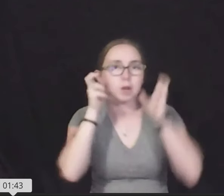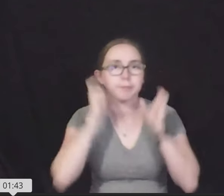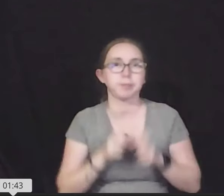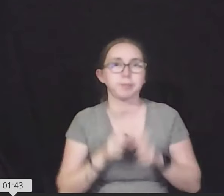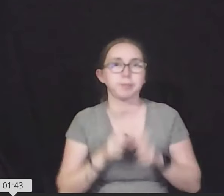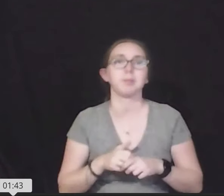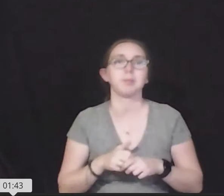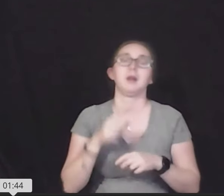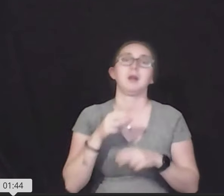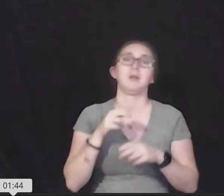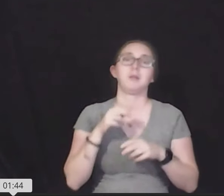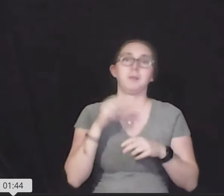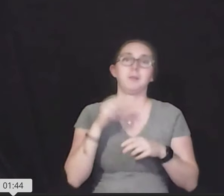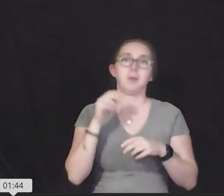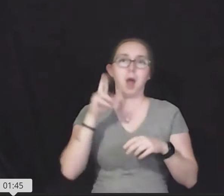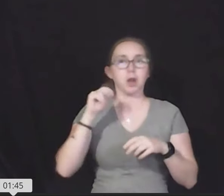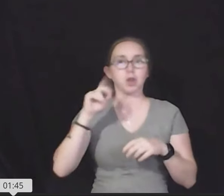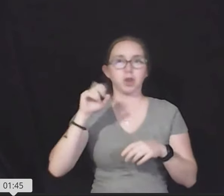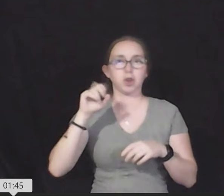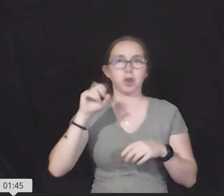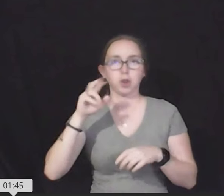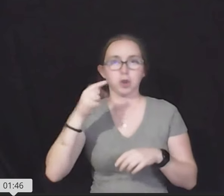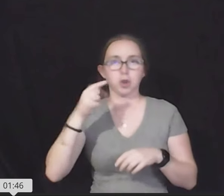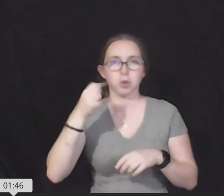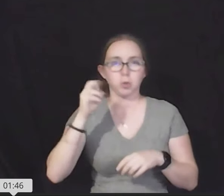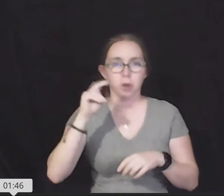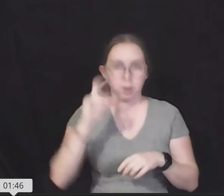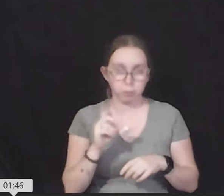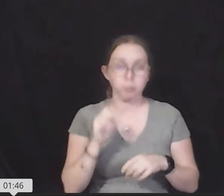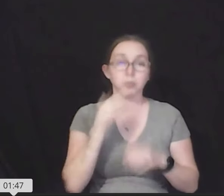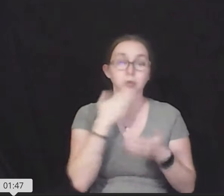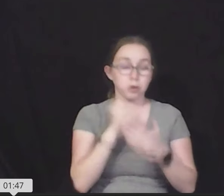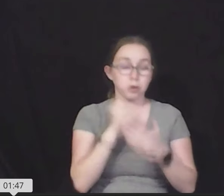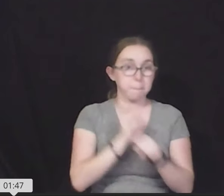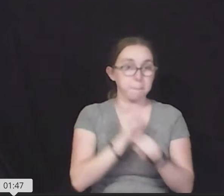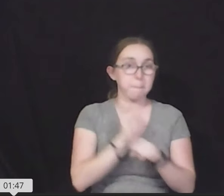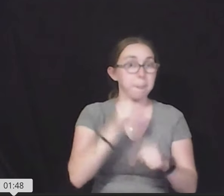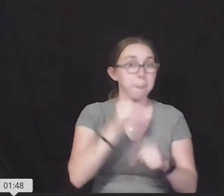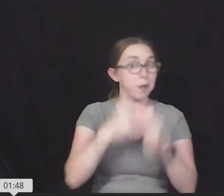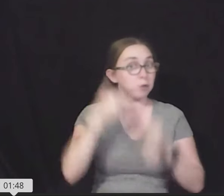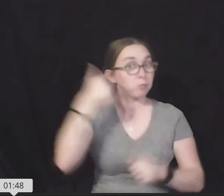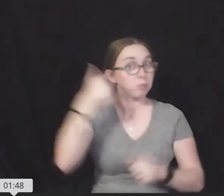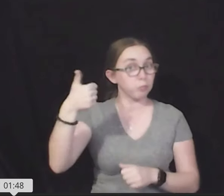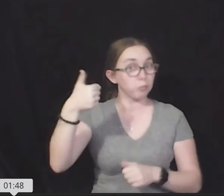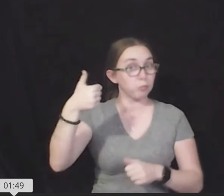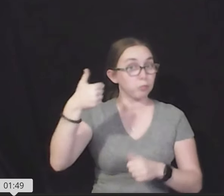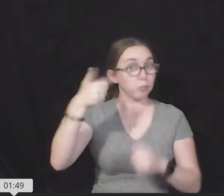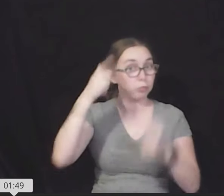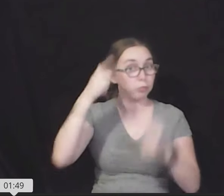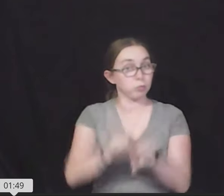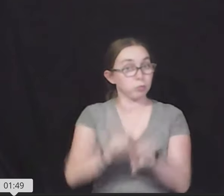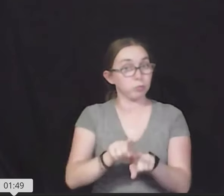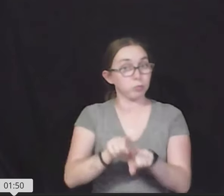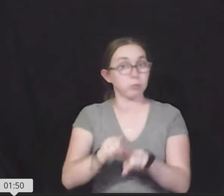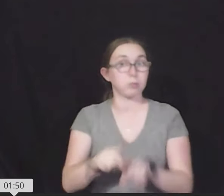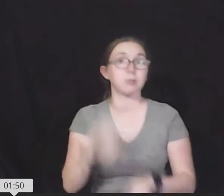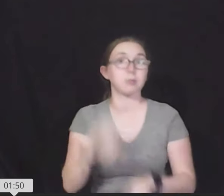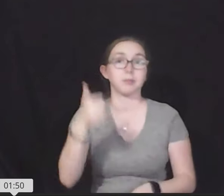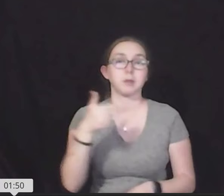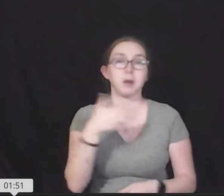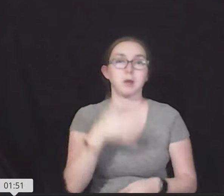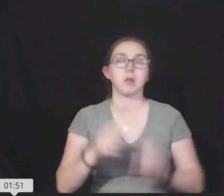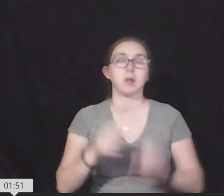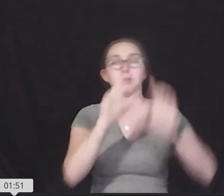Underground. Underground. Keegan, can you please hand me underground? Thumbs up. Everyone agrees that underground is correct? All right, we'll look it up